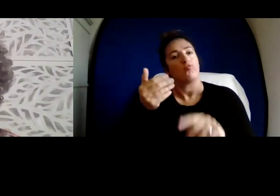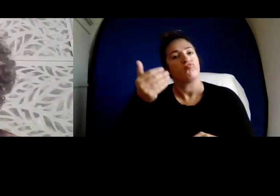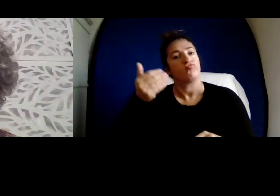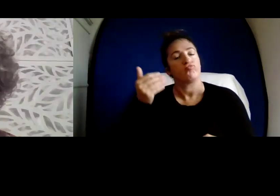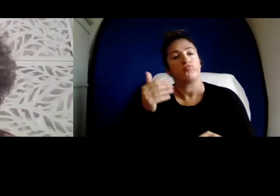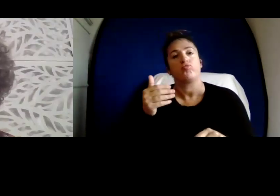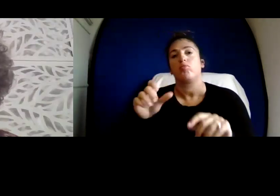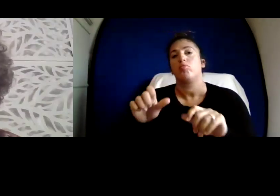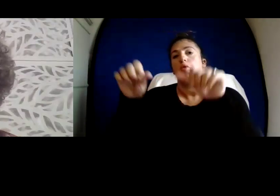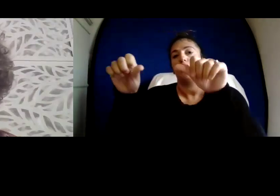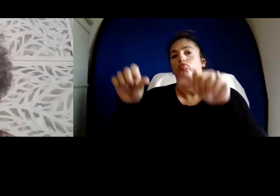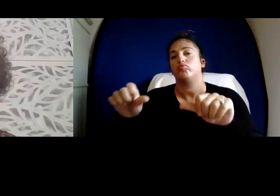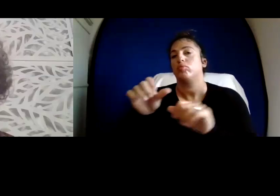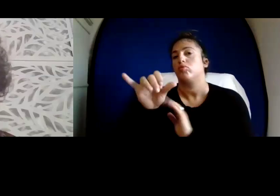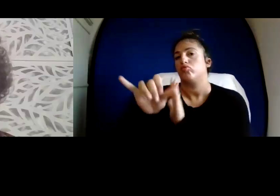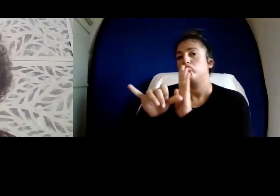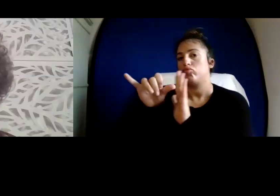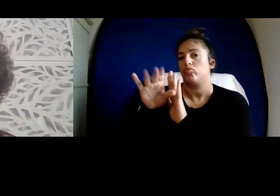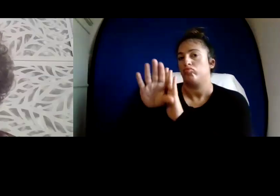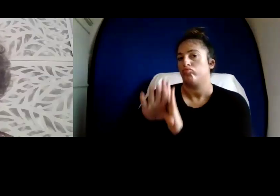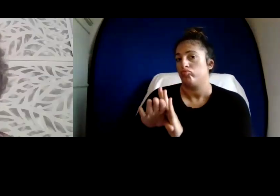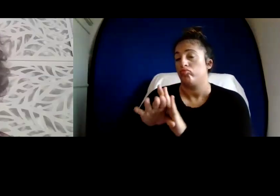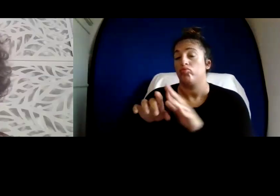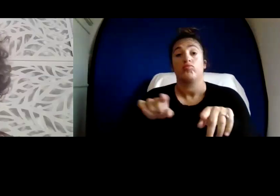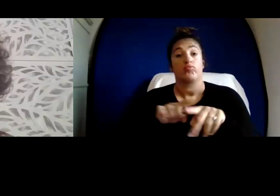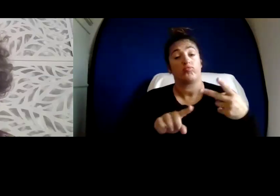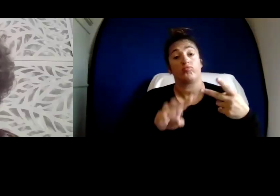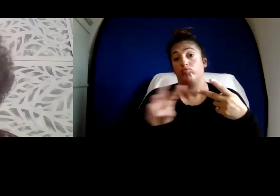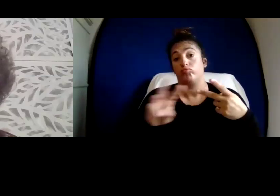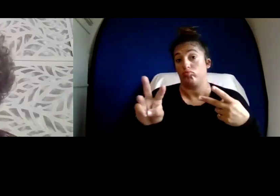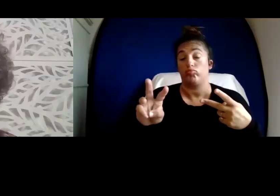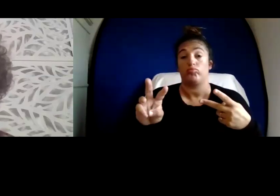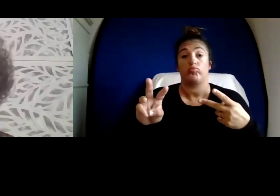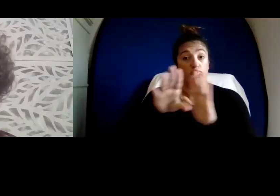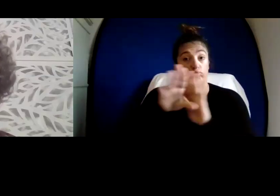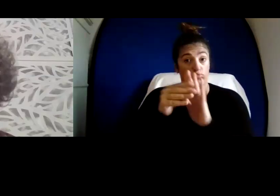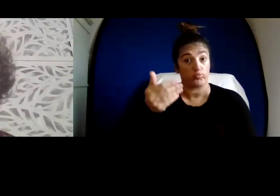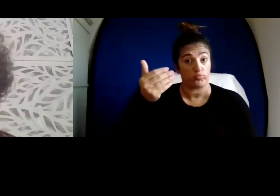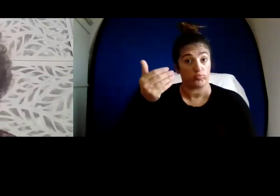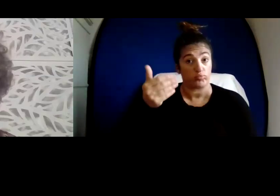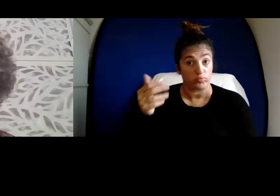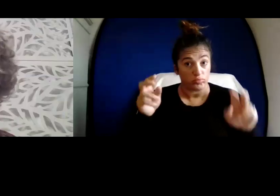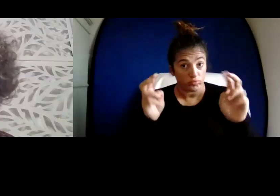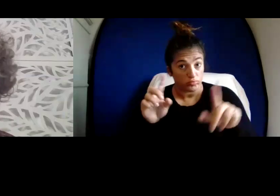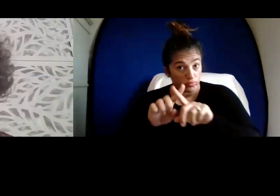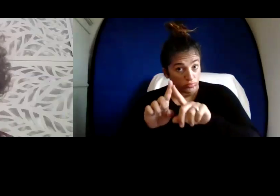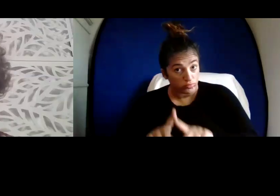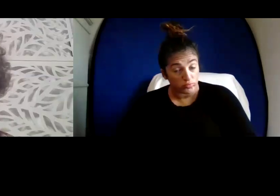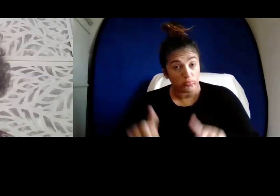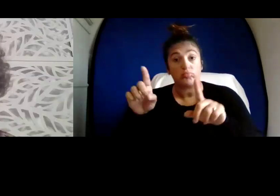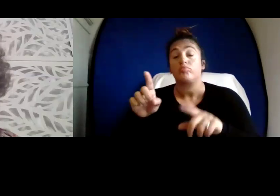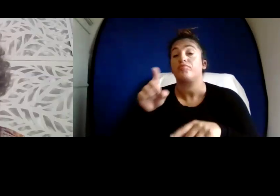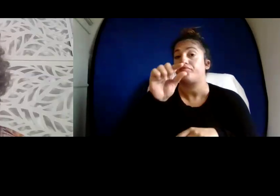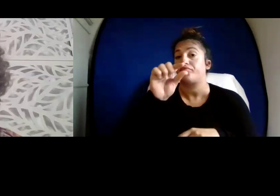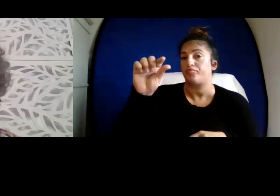channel. Additionally, on our website, we have all of the past infographics of the topics we've covered under our Get Informed